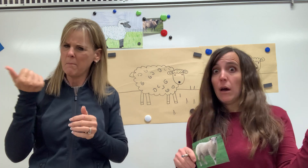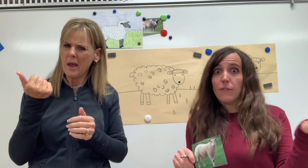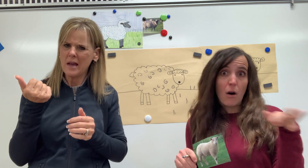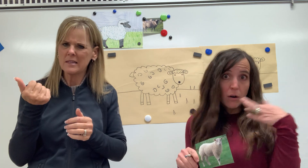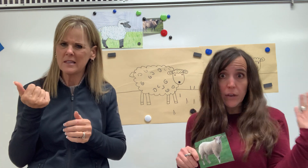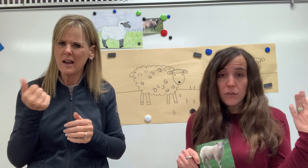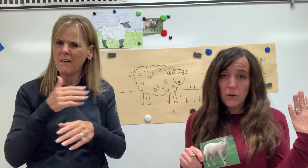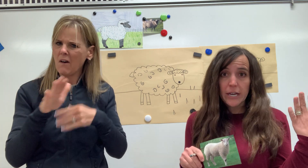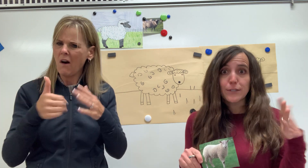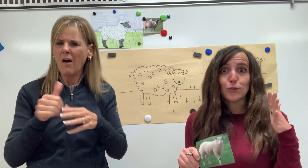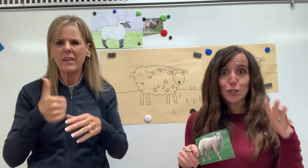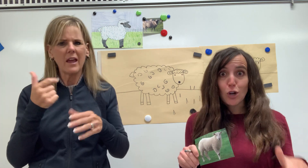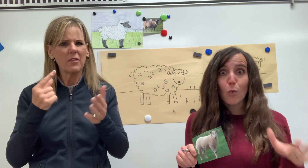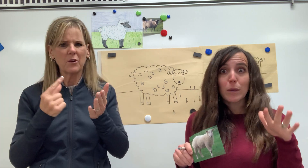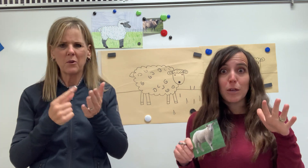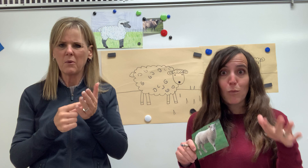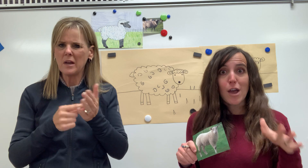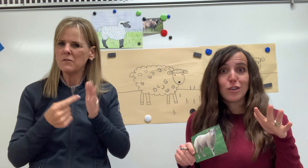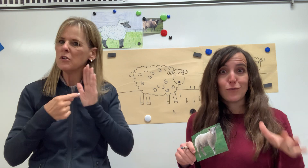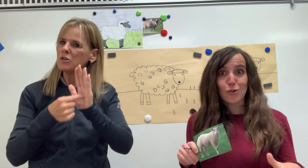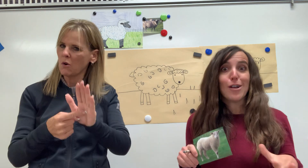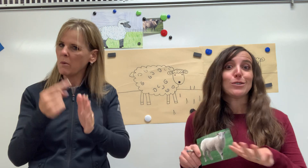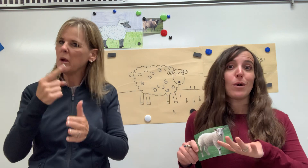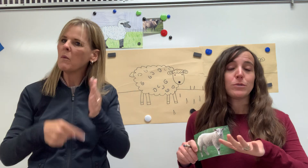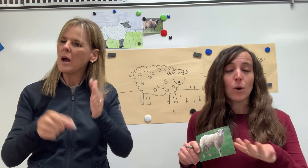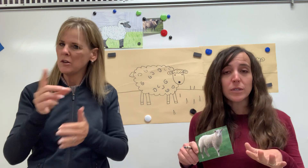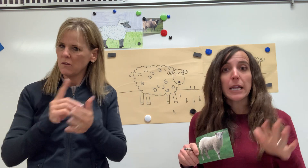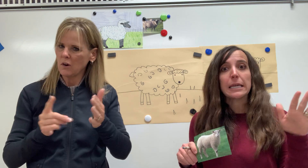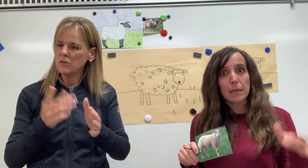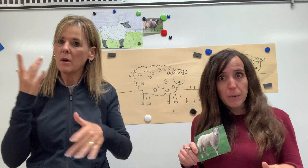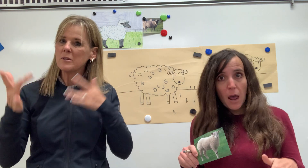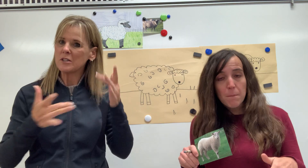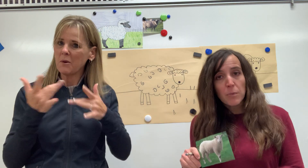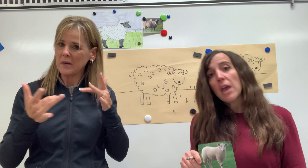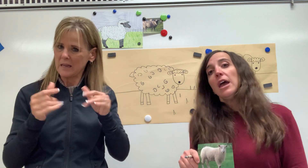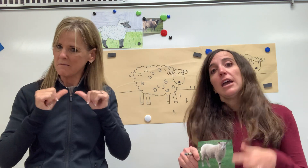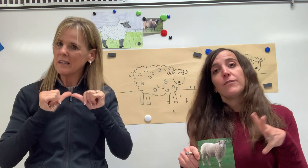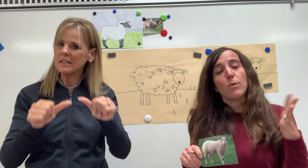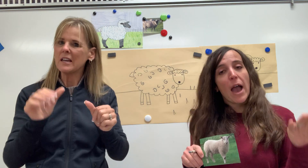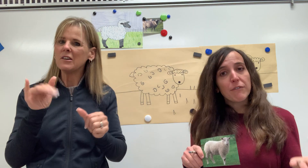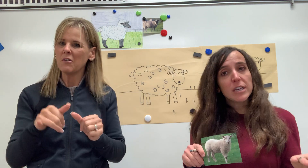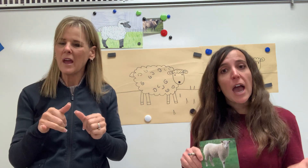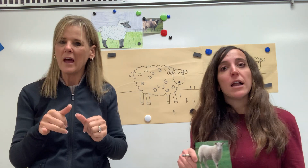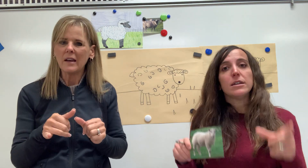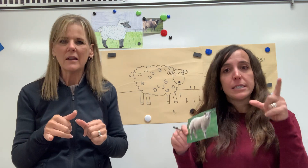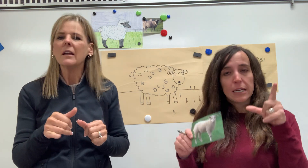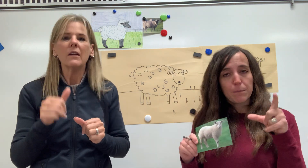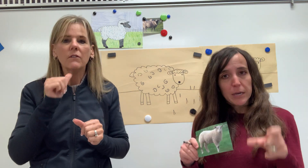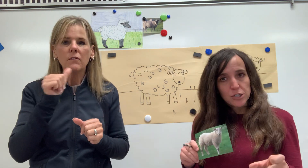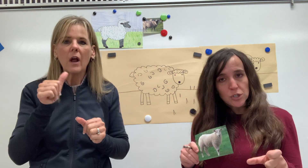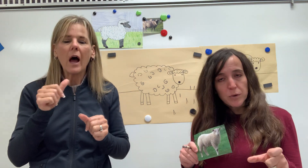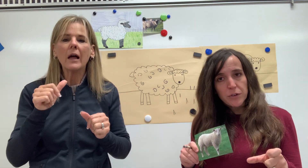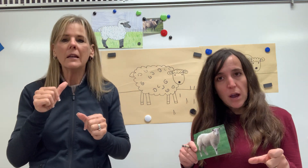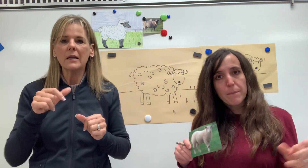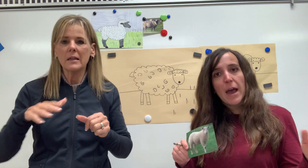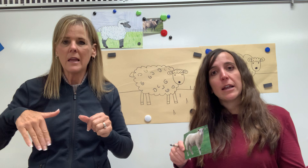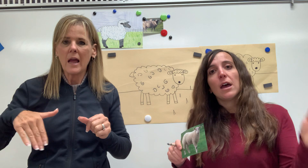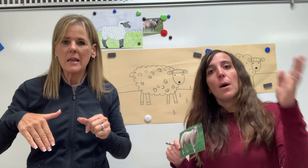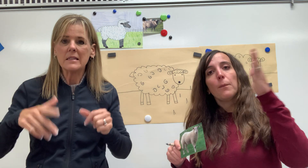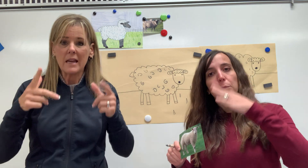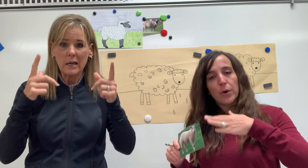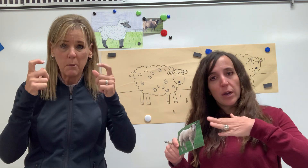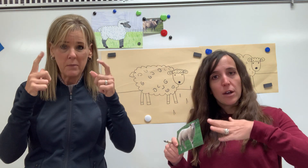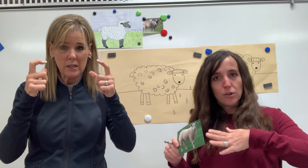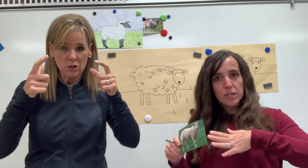job of all the other grades for showing me what you've drawn. So I'm so excited. Keep it up. If you haven't yet, take a picture with your